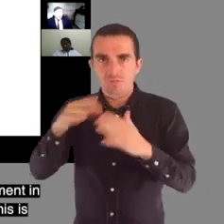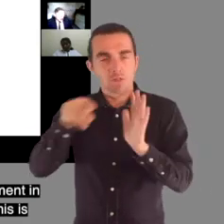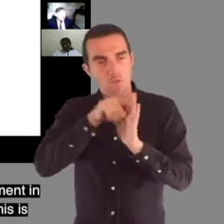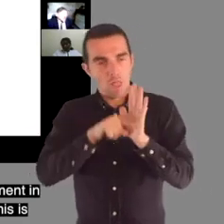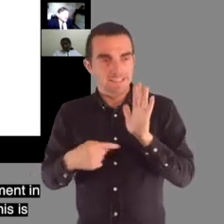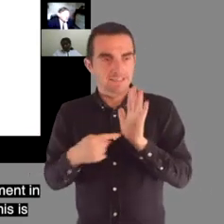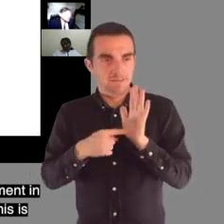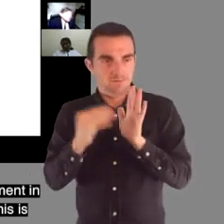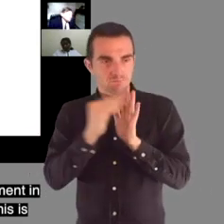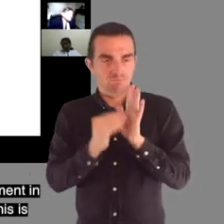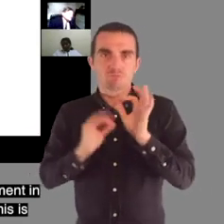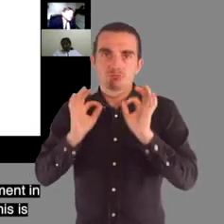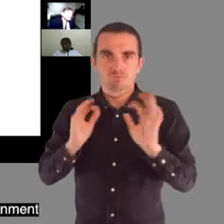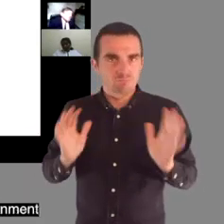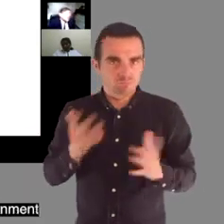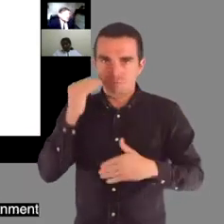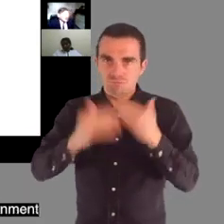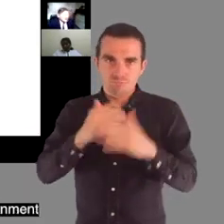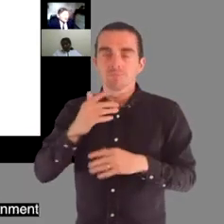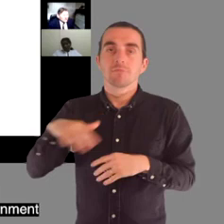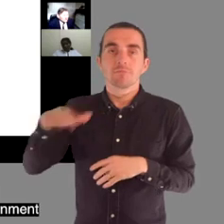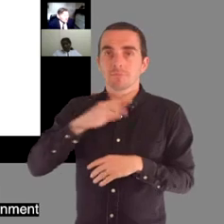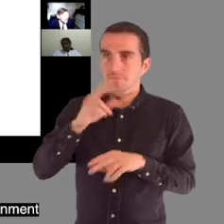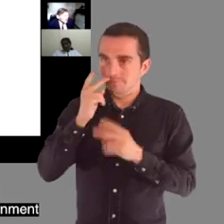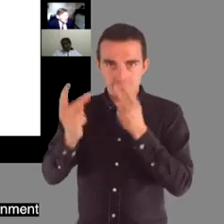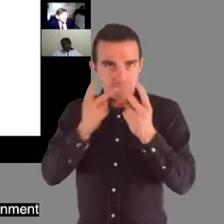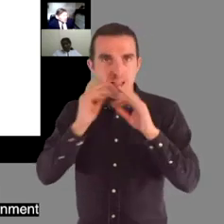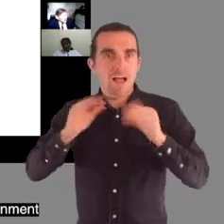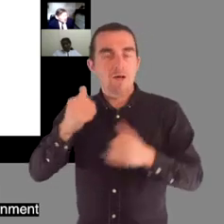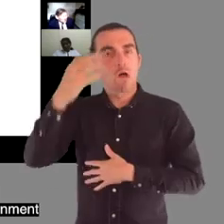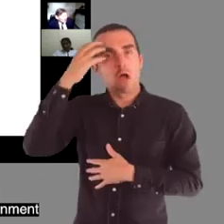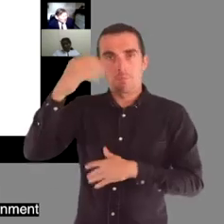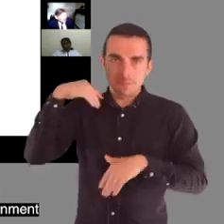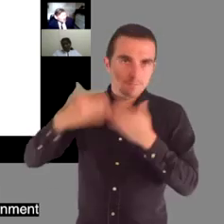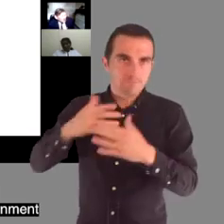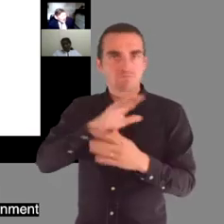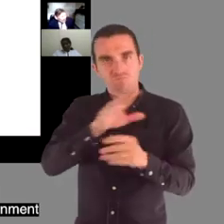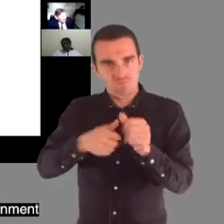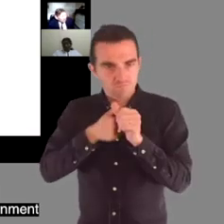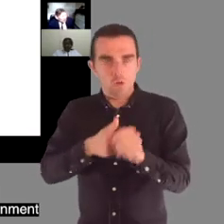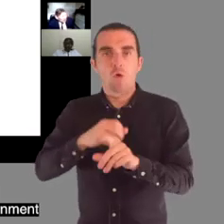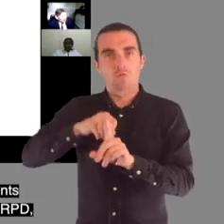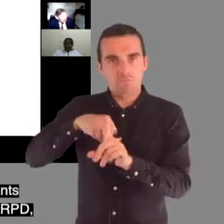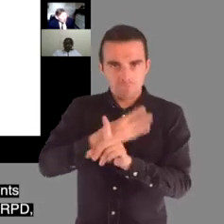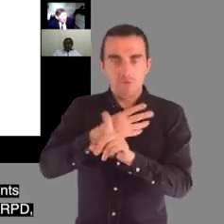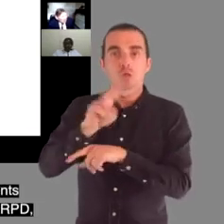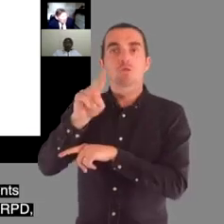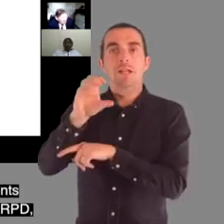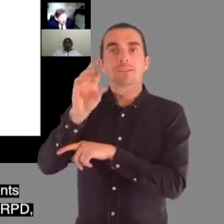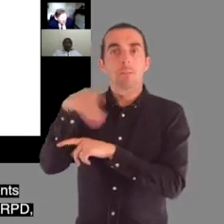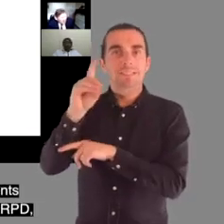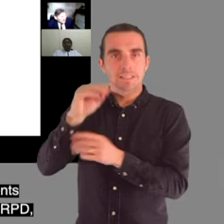in all of their policies, because this is what they've signed up to. So we can see that how government respond to